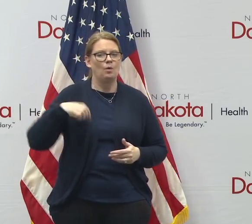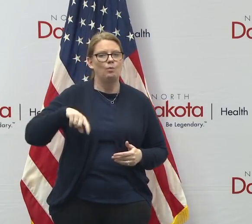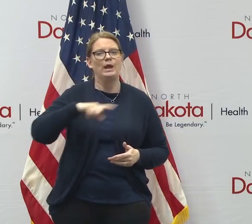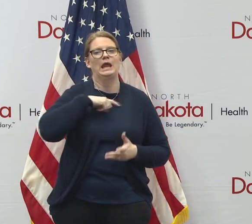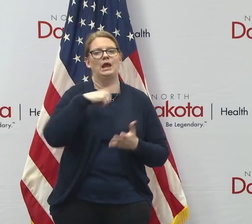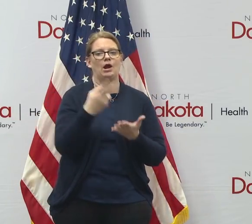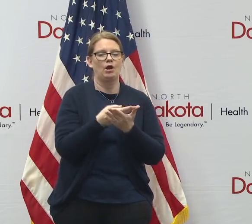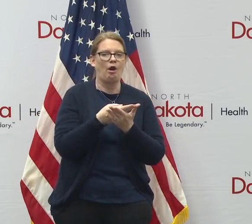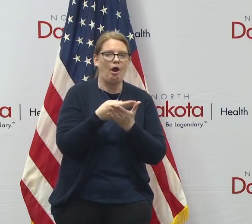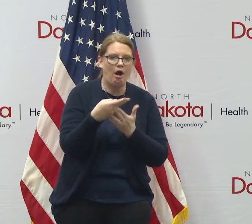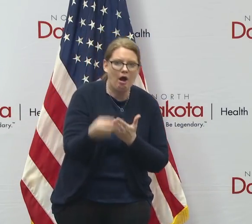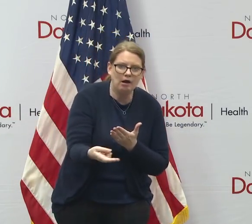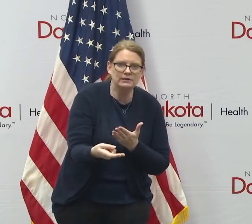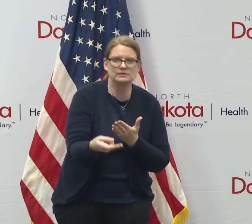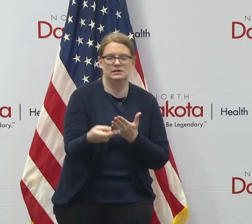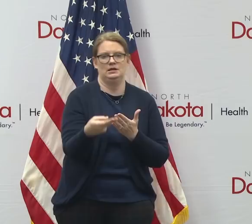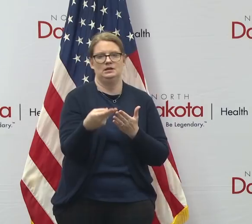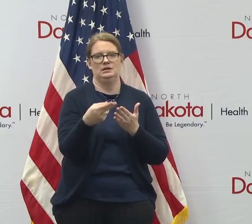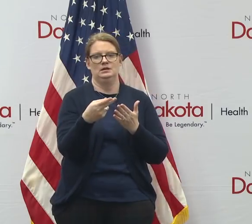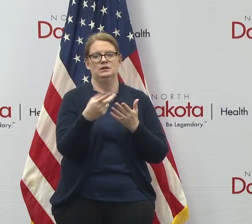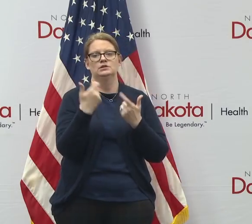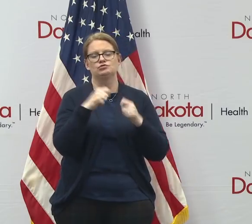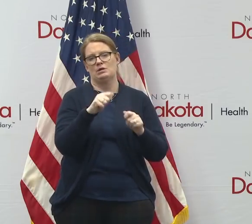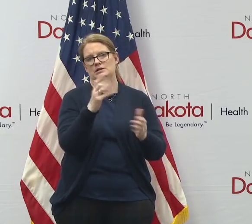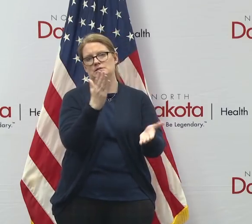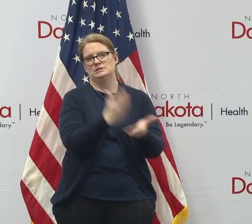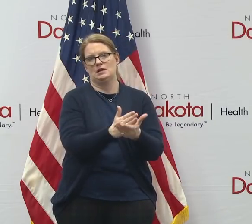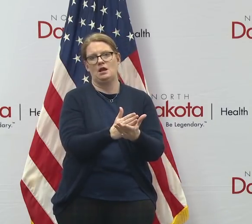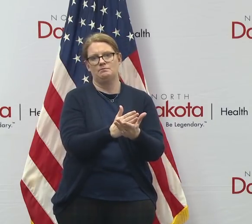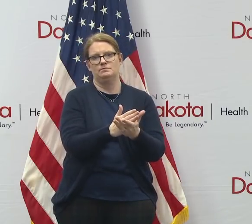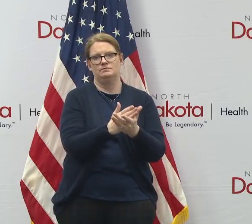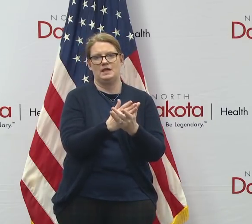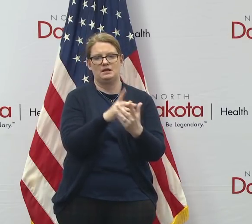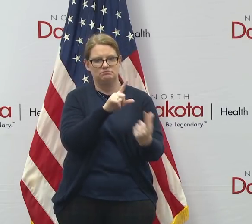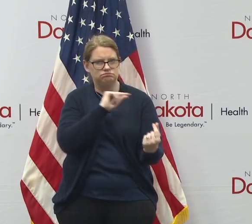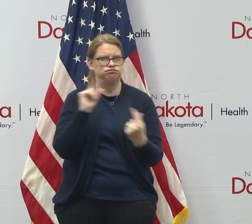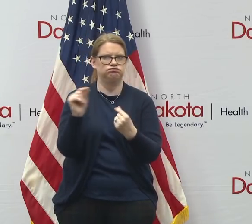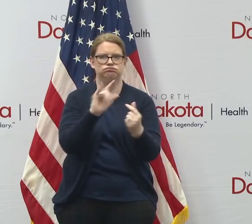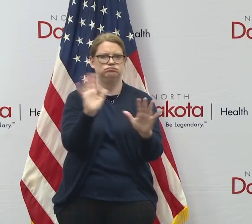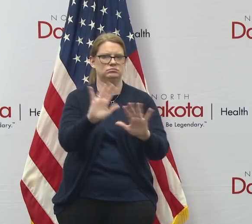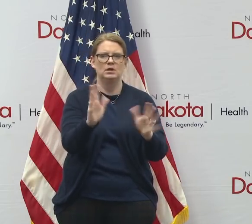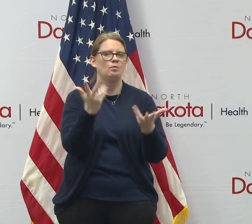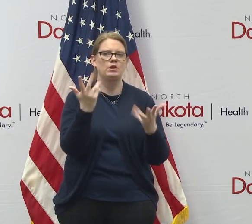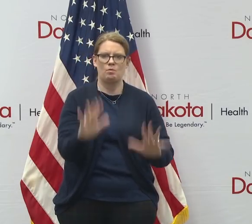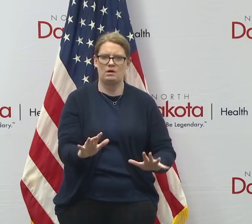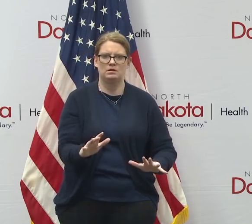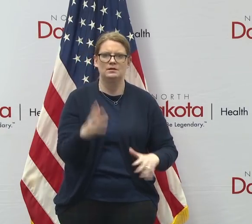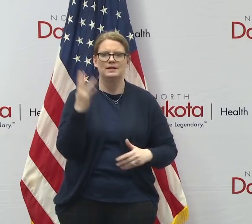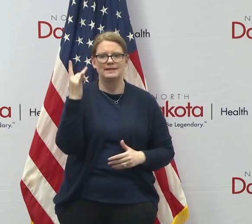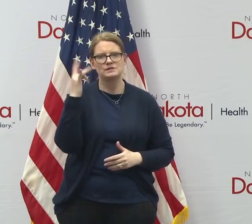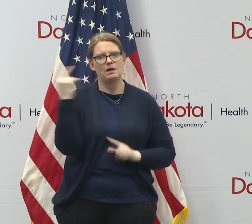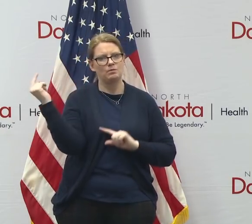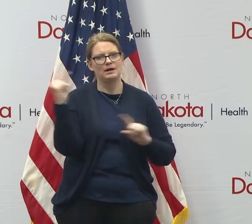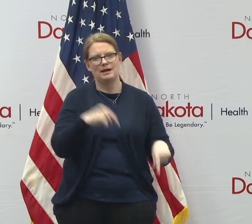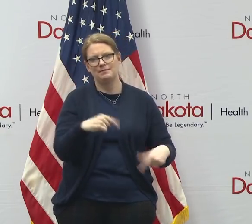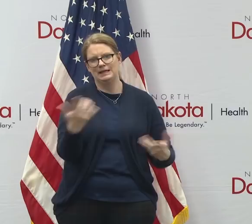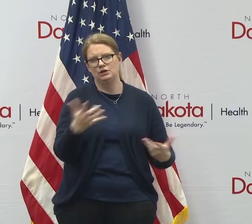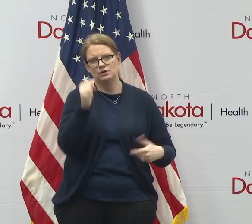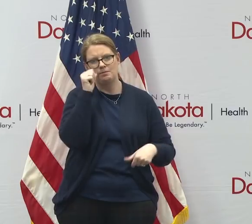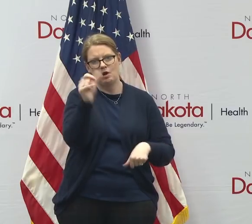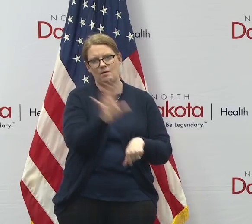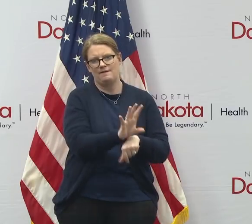honestly, to try to stop exactly the kind of thing that was going on this afternoon. And that's why we'll be back here again tomorrow at 4